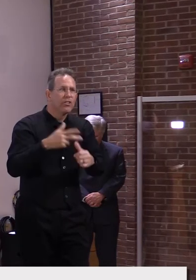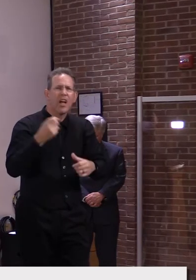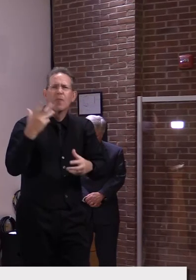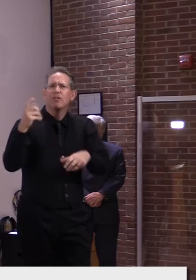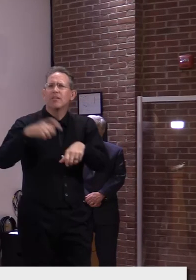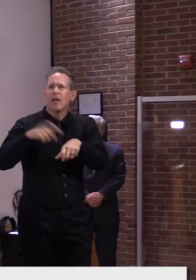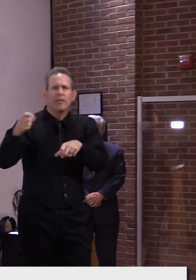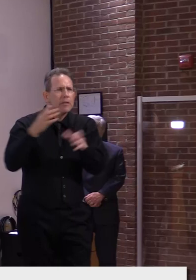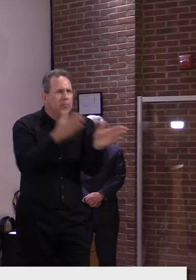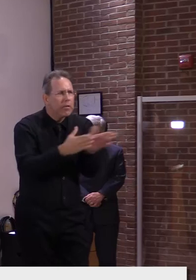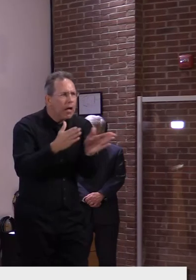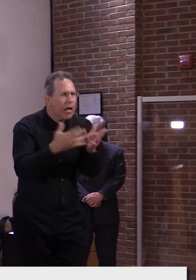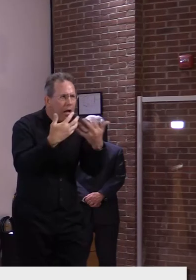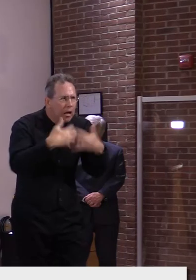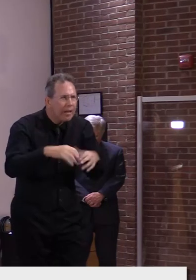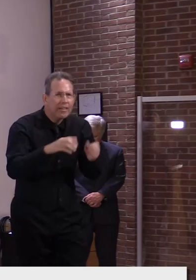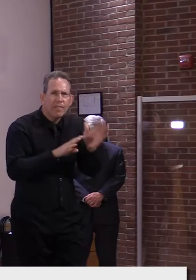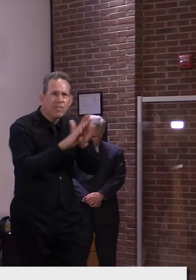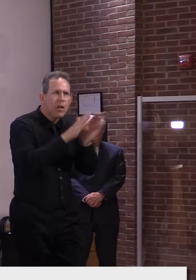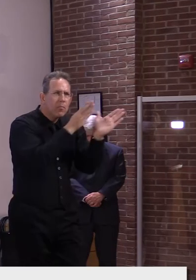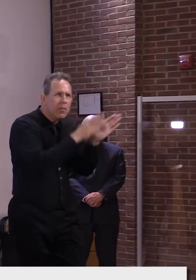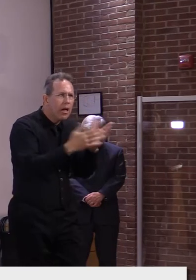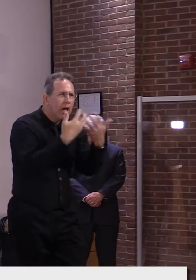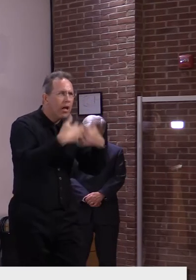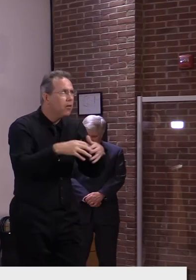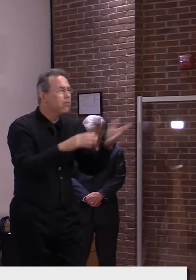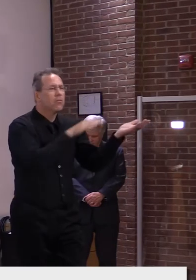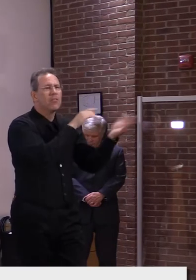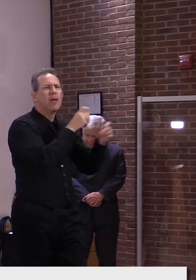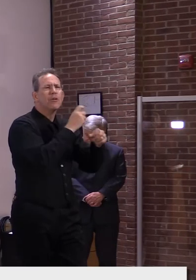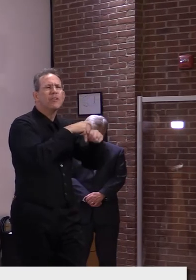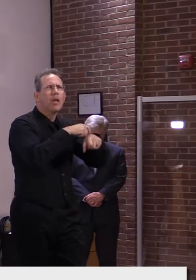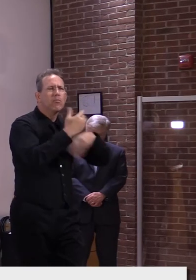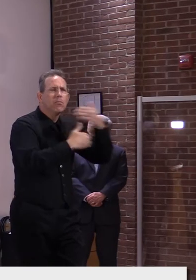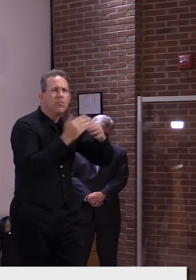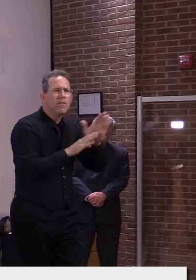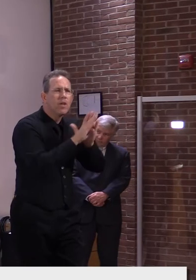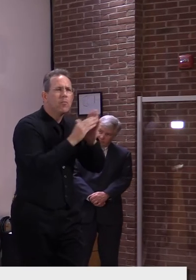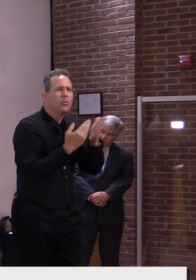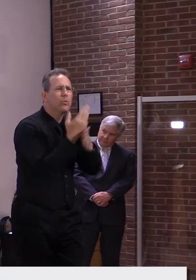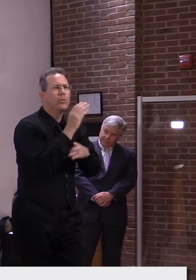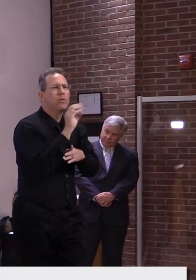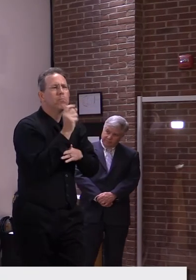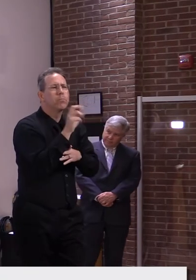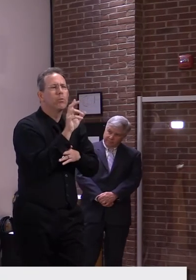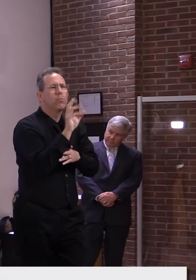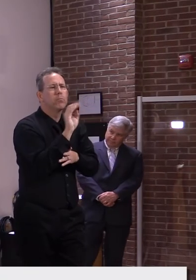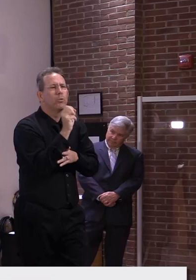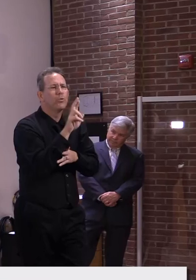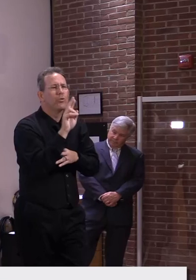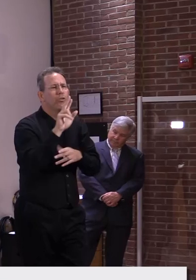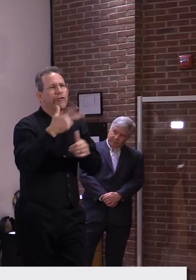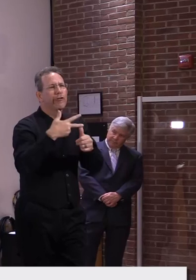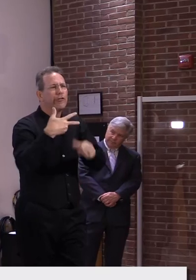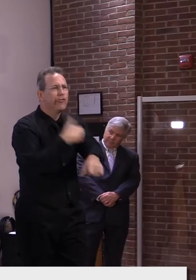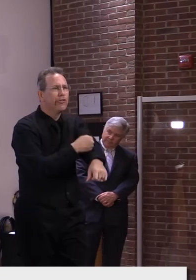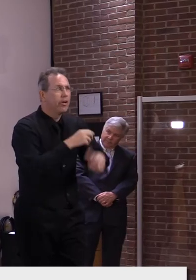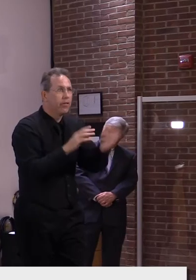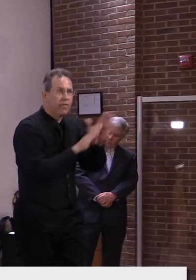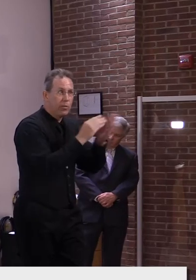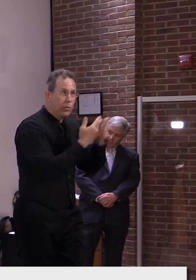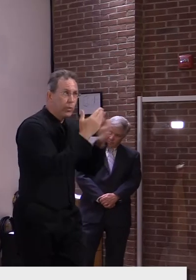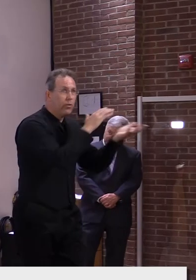through the process so it'll be available for use, quote unquote, almost immediately instead of having to wait 9 months or a